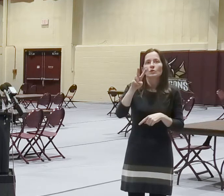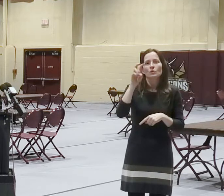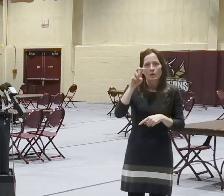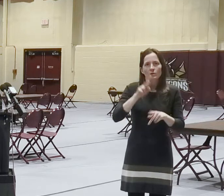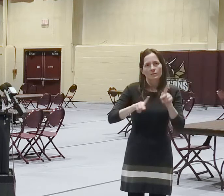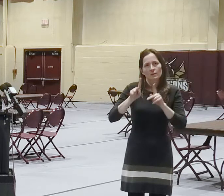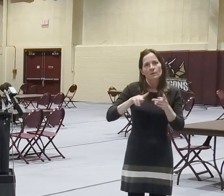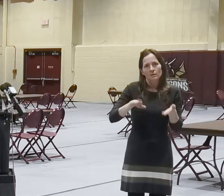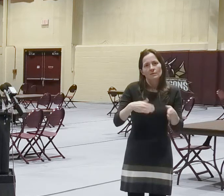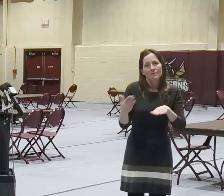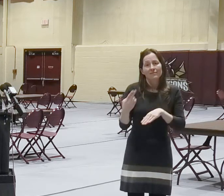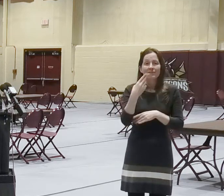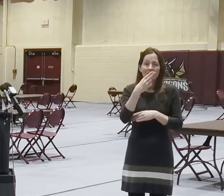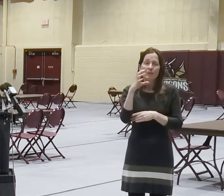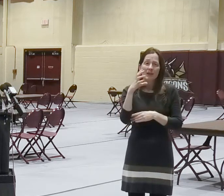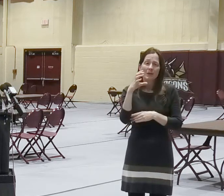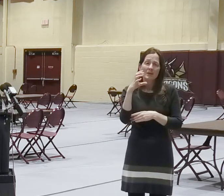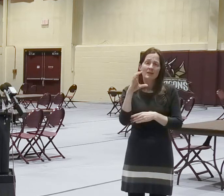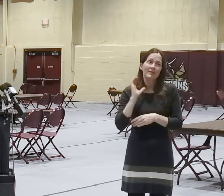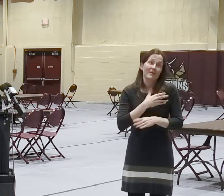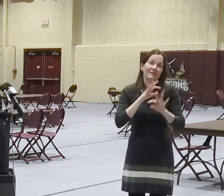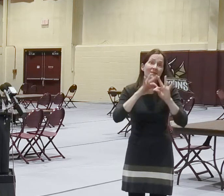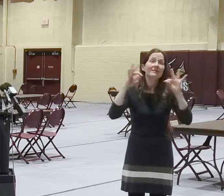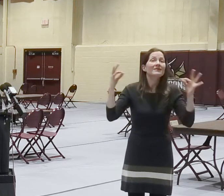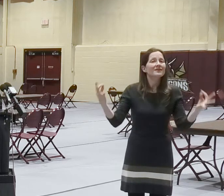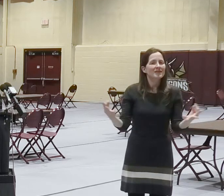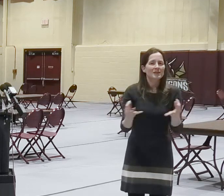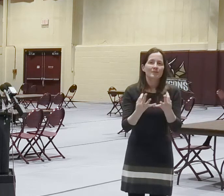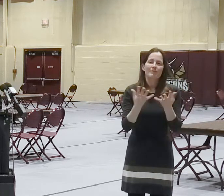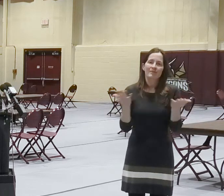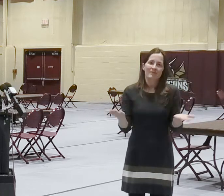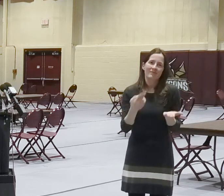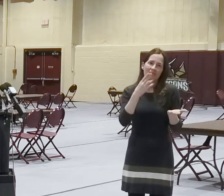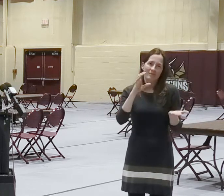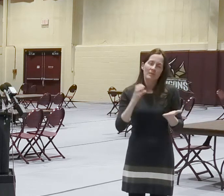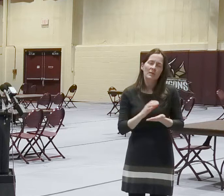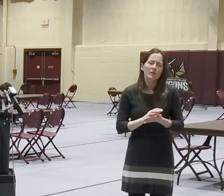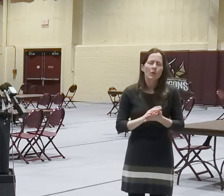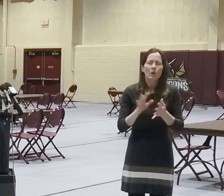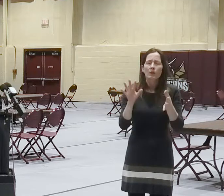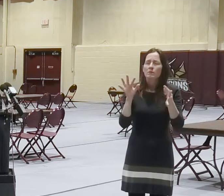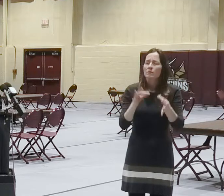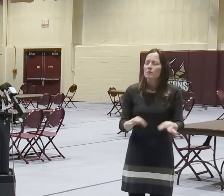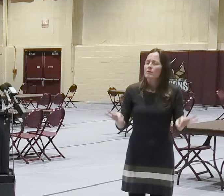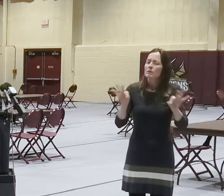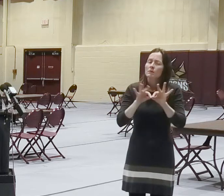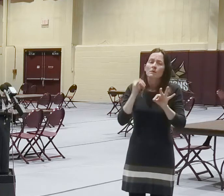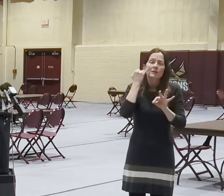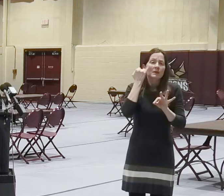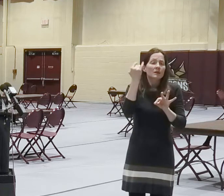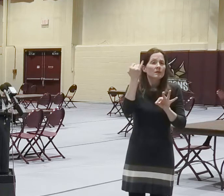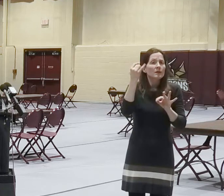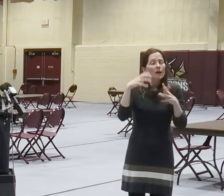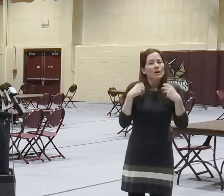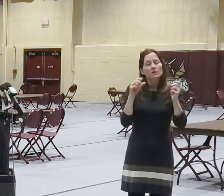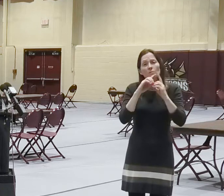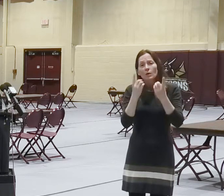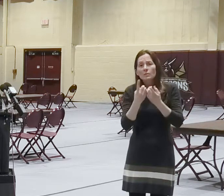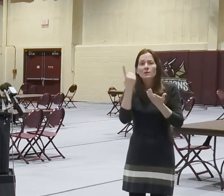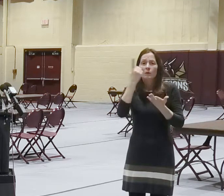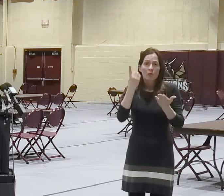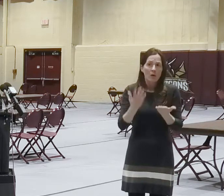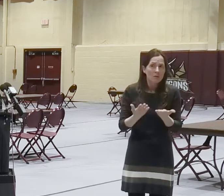County family. It is absolutely critical that if offered the vaccine, you take it. You will be